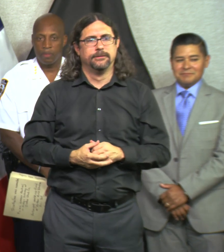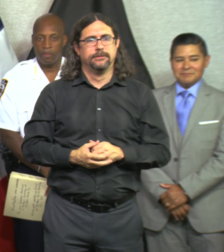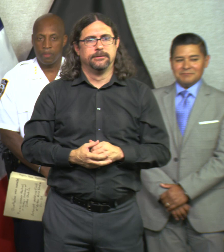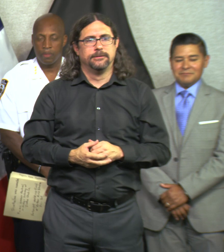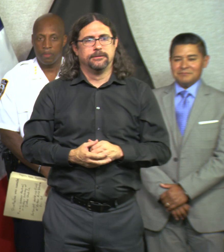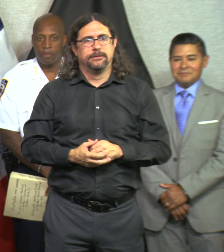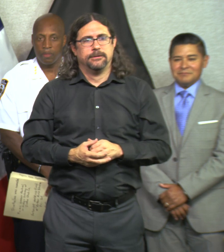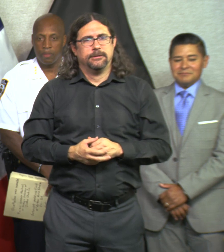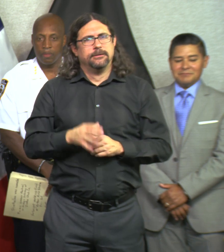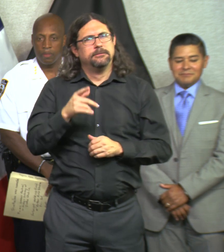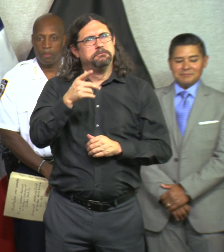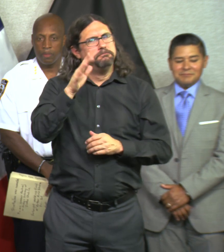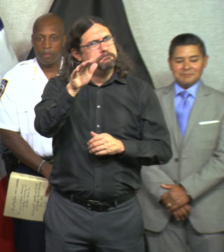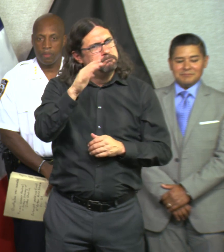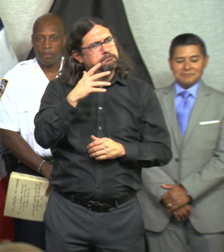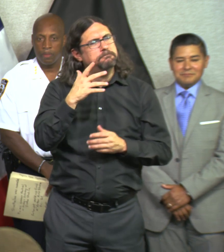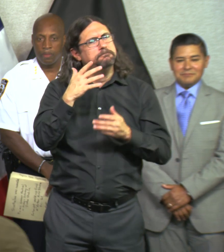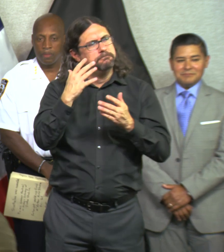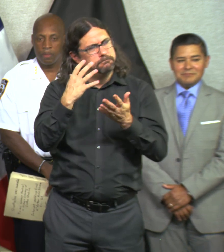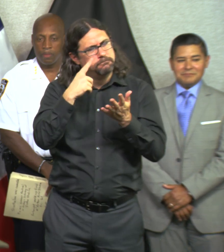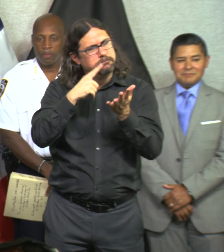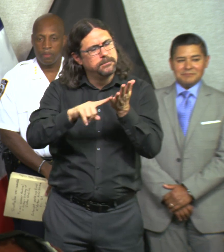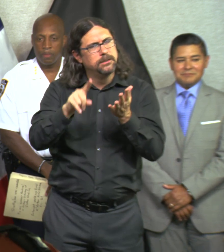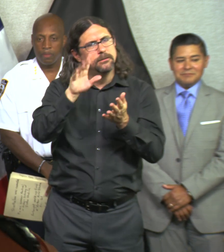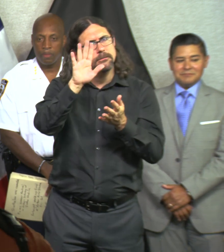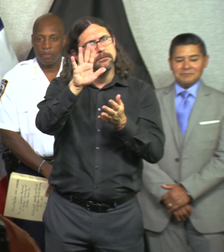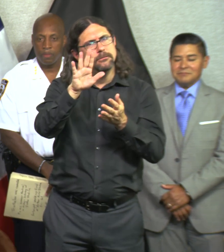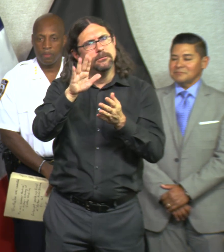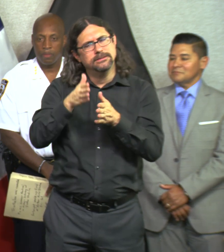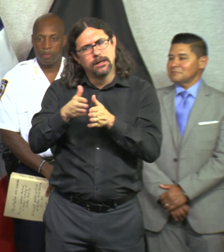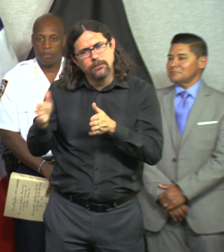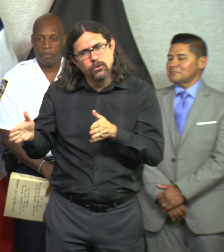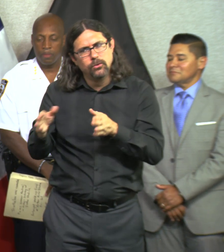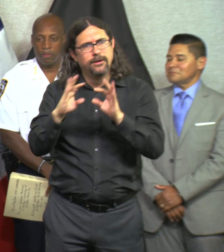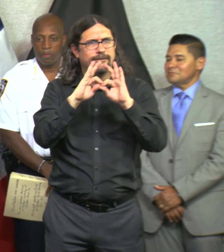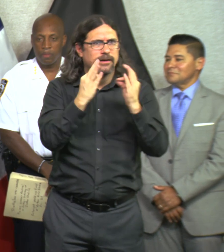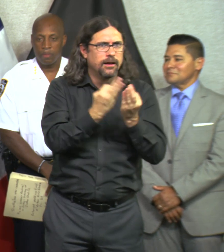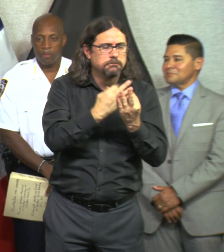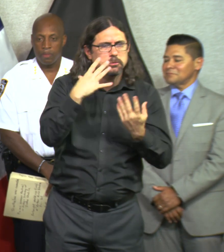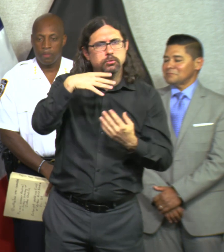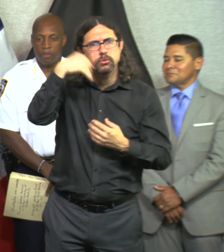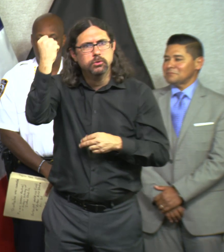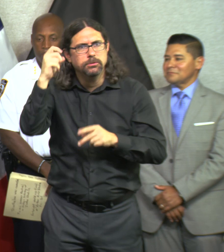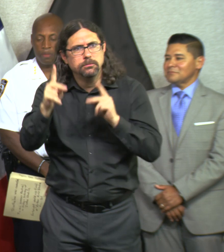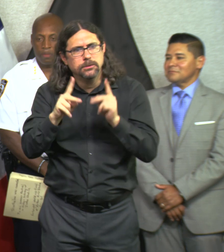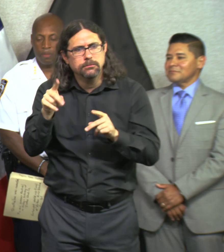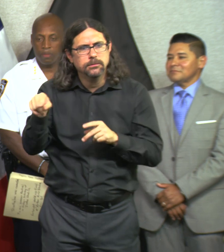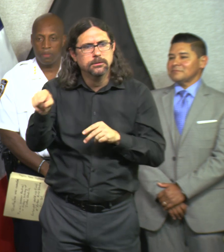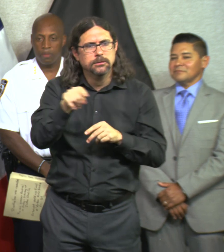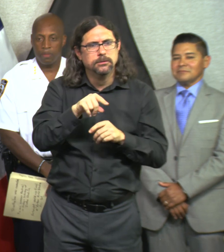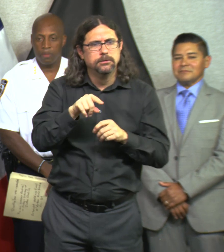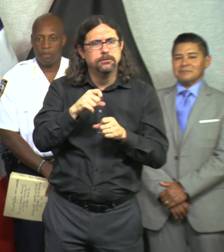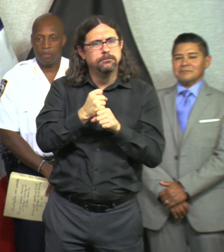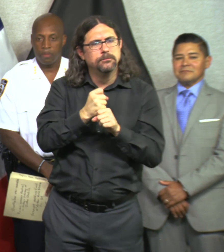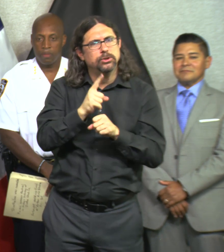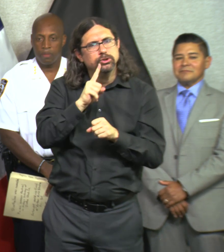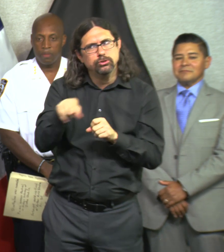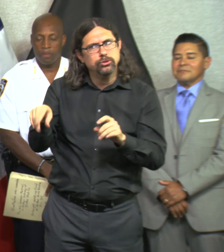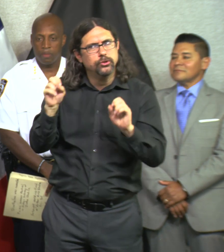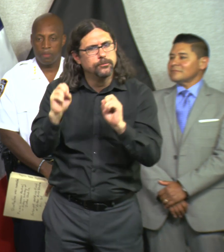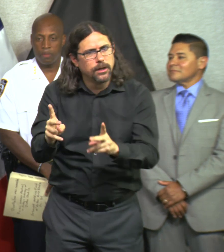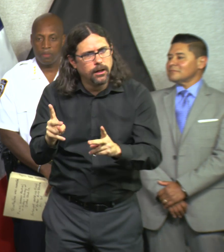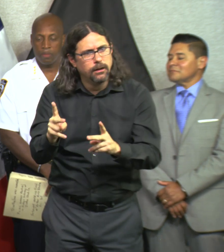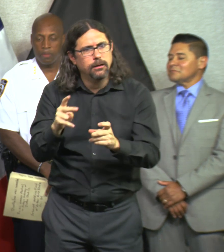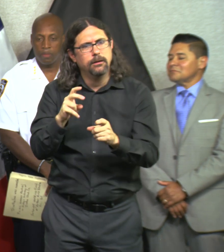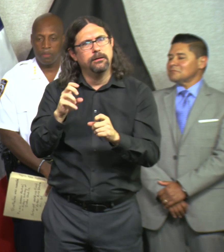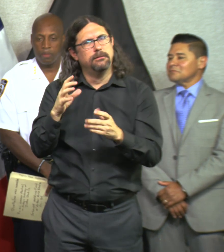most important way to prevent the consequences of heat stroke and heat illness is to stay in an